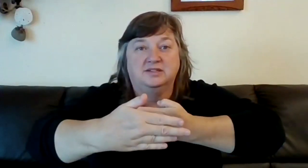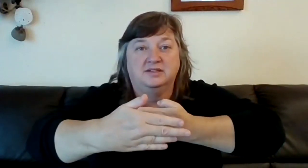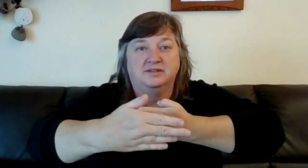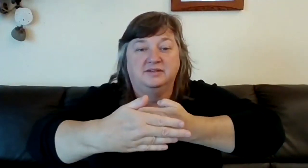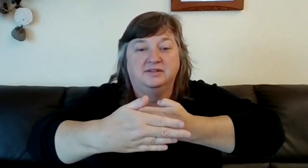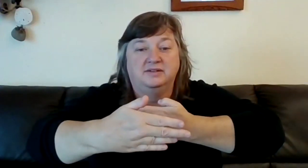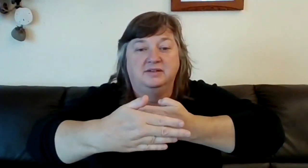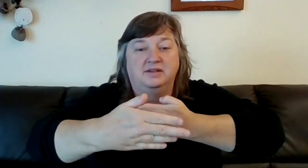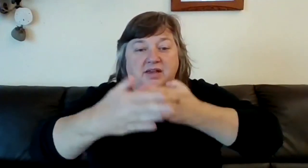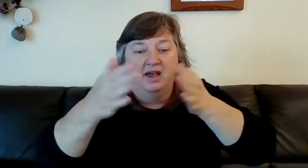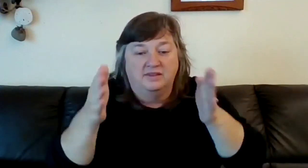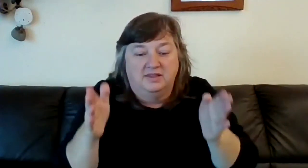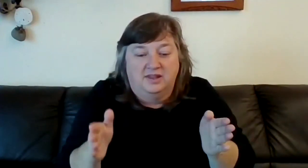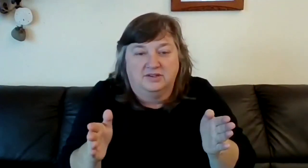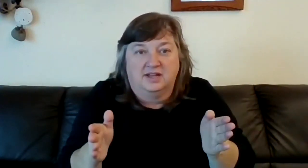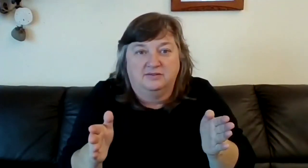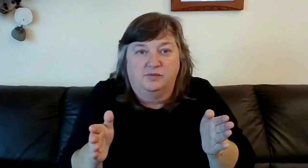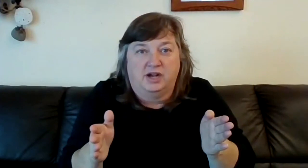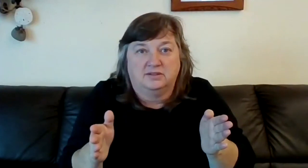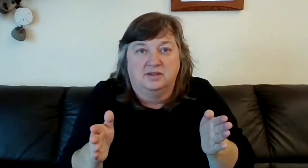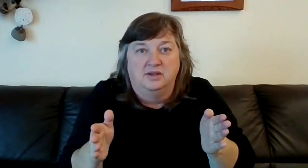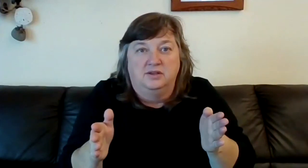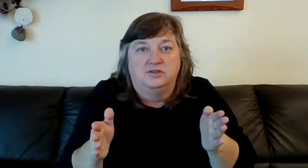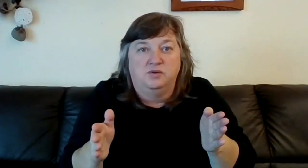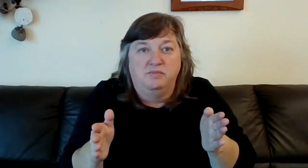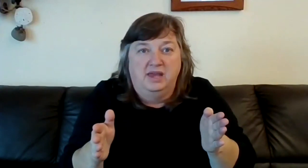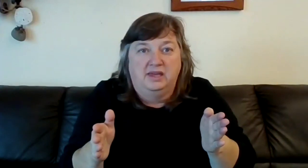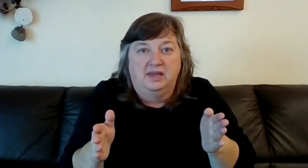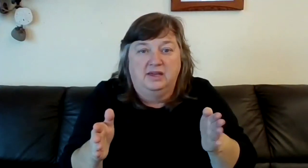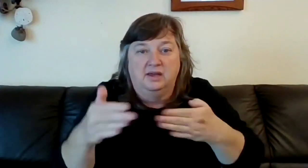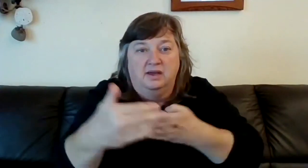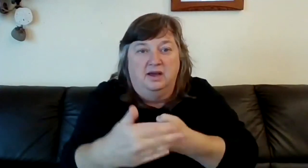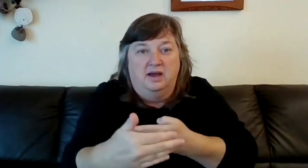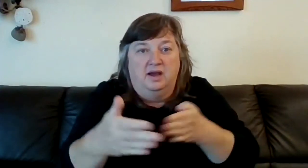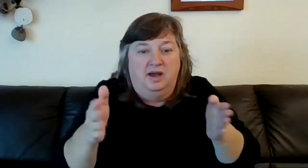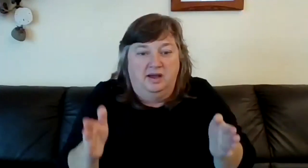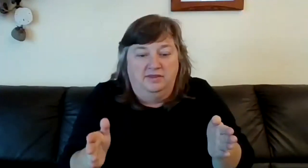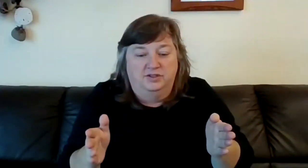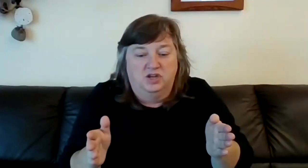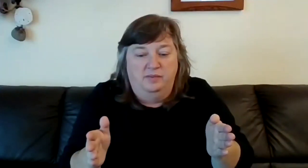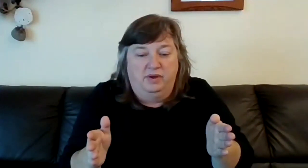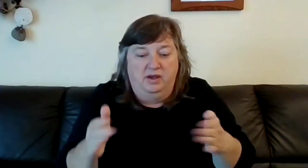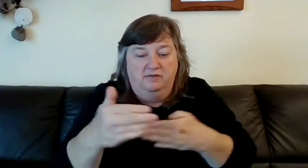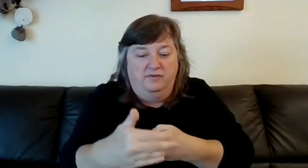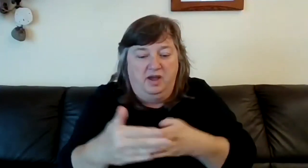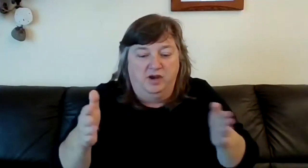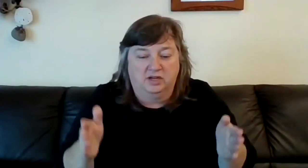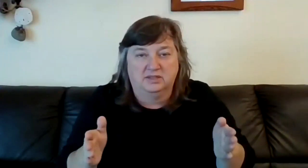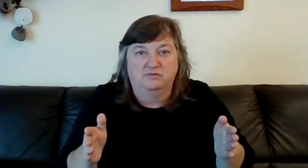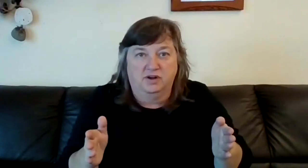box and then the other sides of a box. So you're making the shape of a box in front